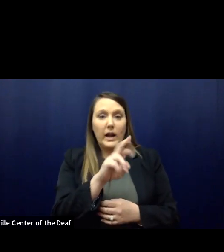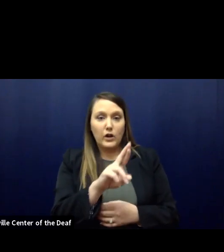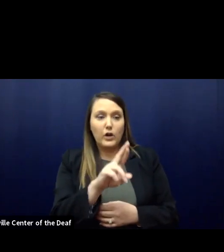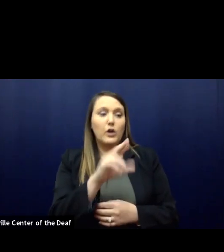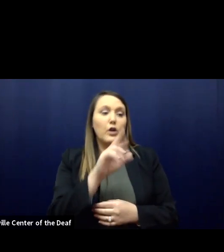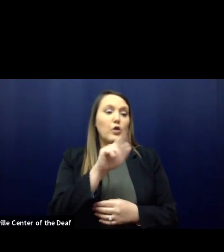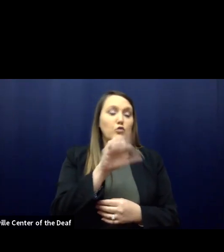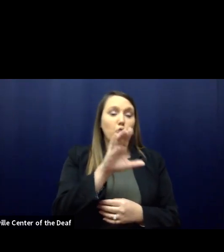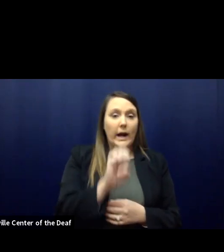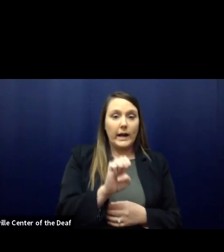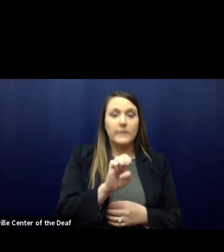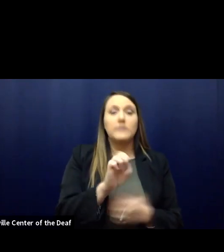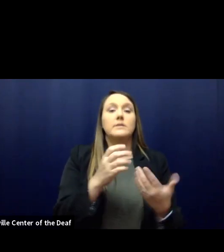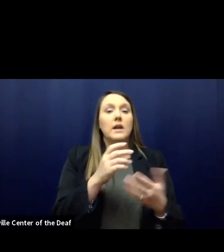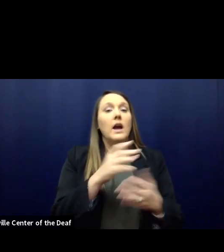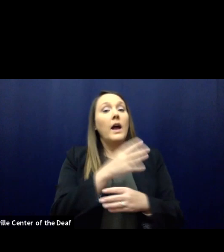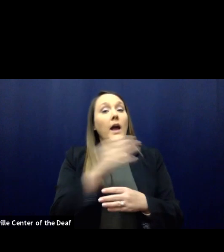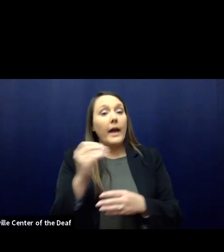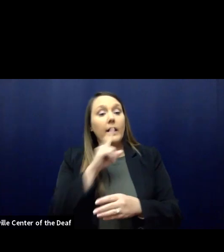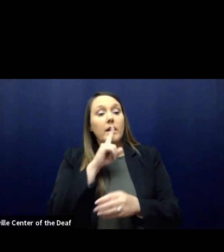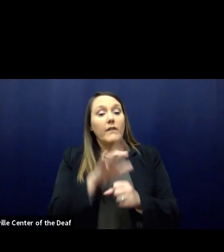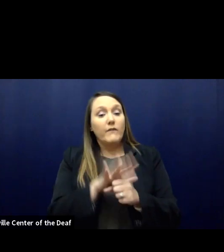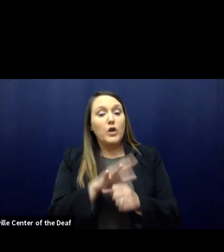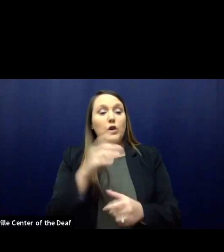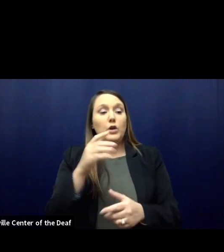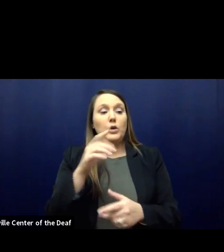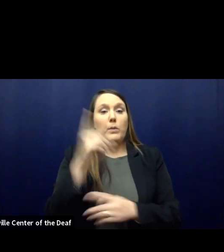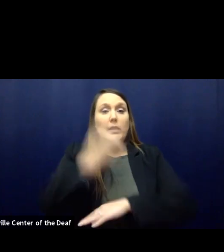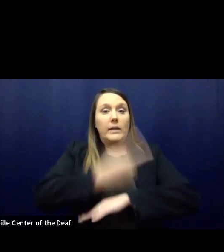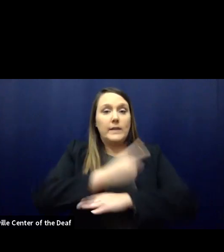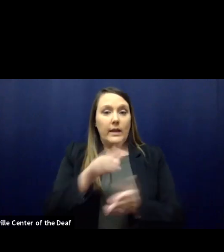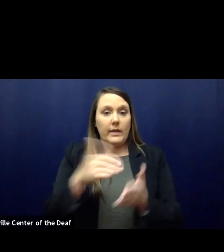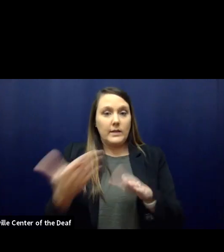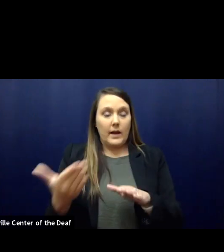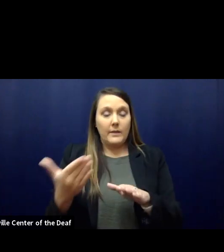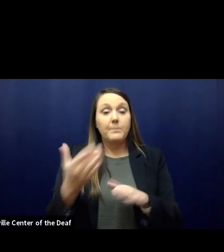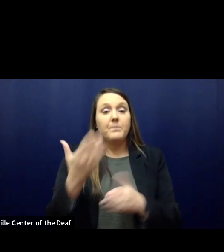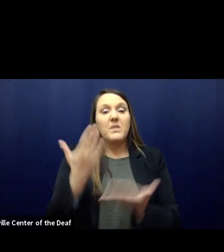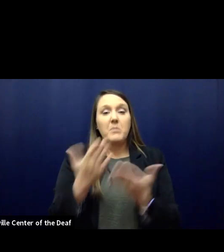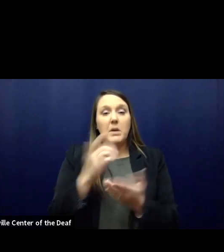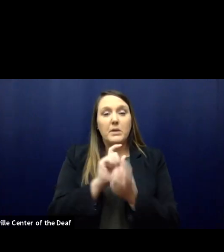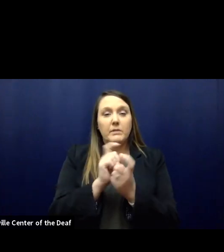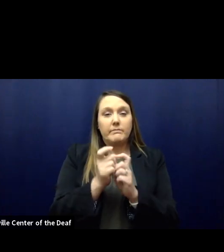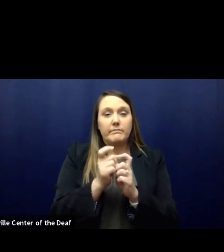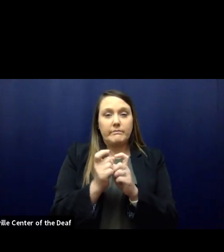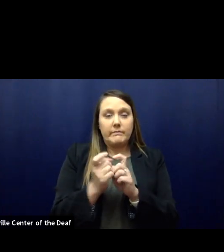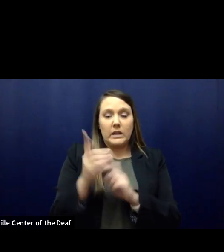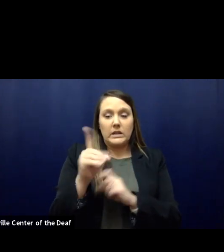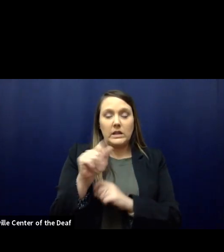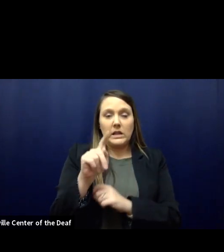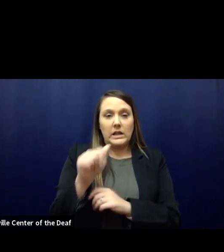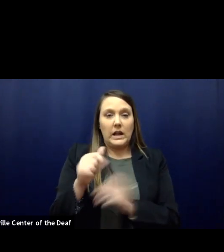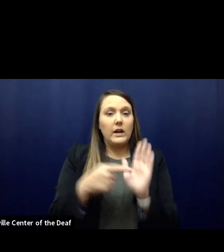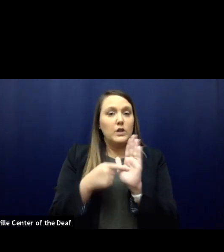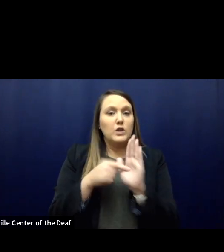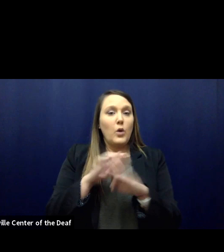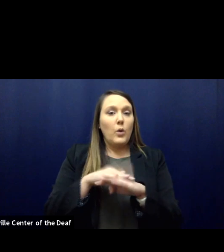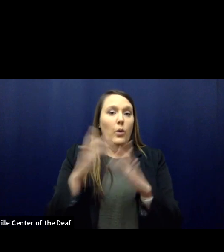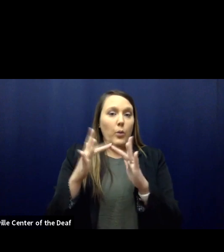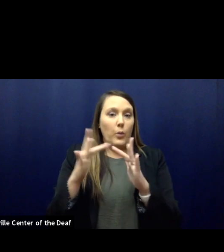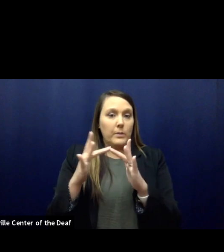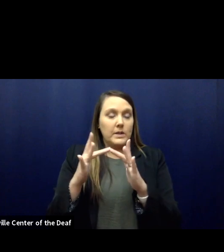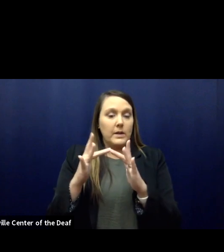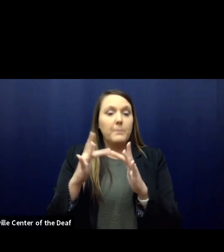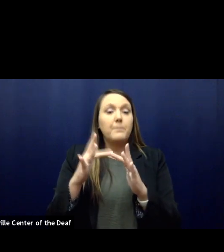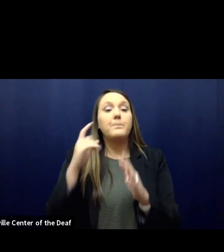in addition to confirming the date of death. There may be some slight changes in the data, which have been reflected on the website. Please